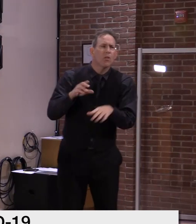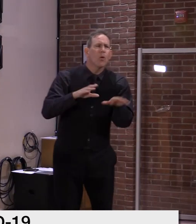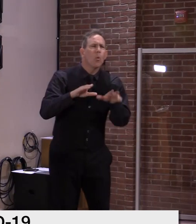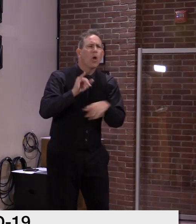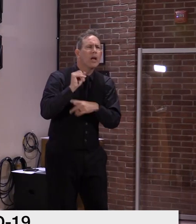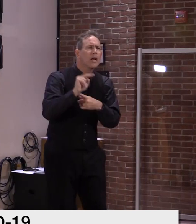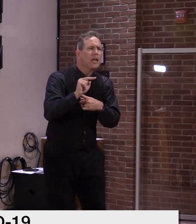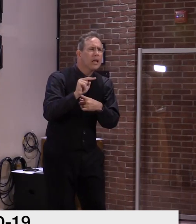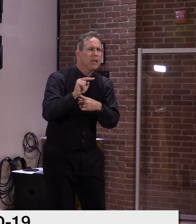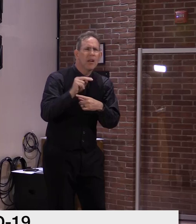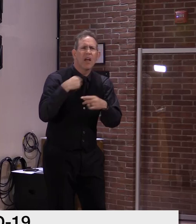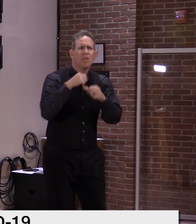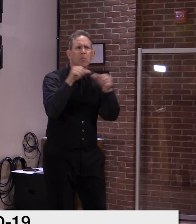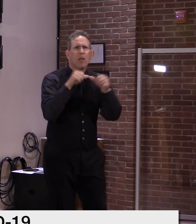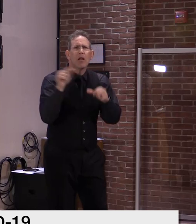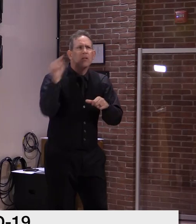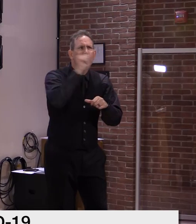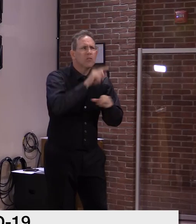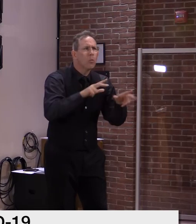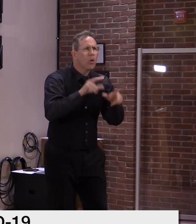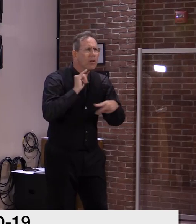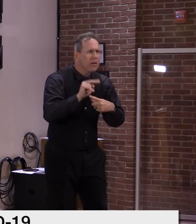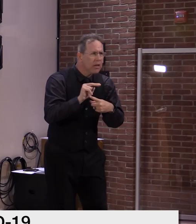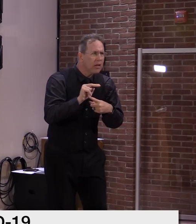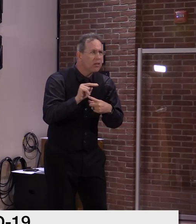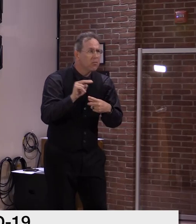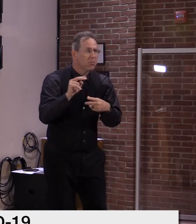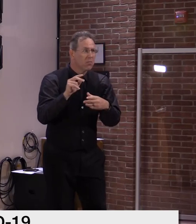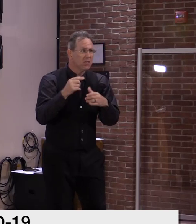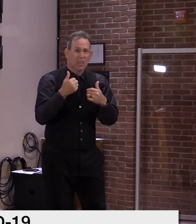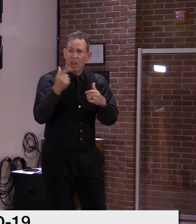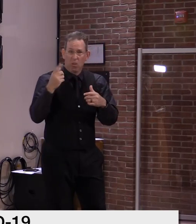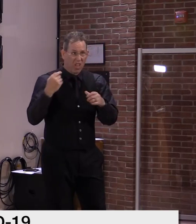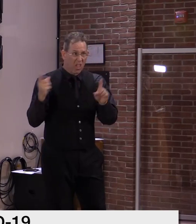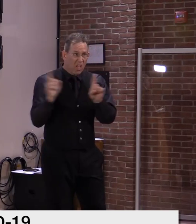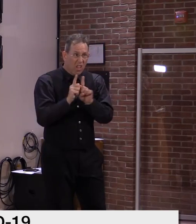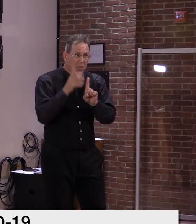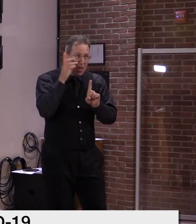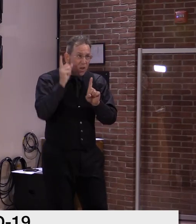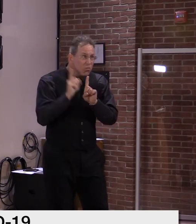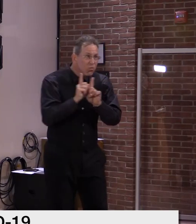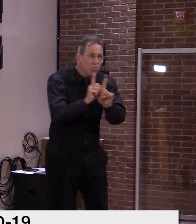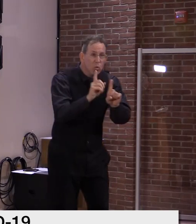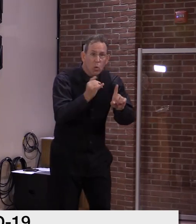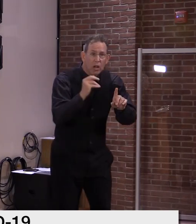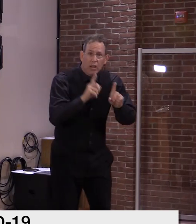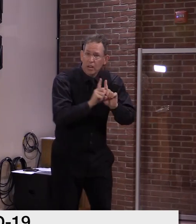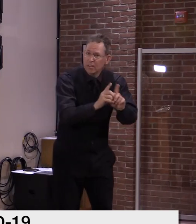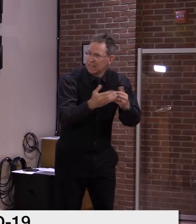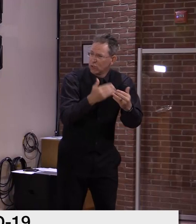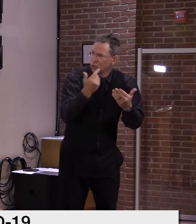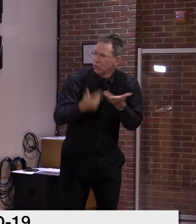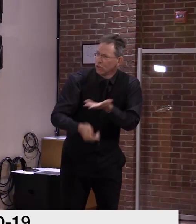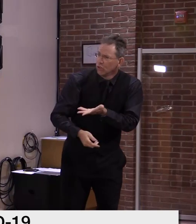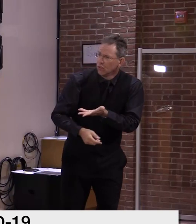And a parent's going there with them anyway, that makes it. It does. Many of these, just remember,